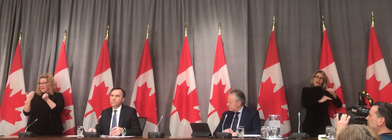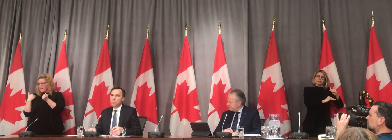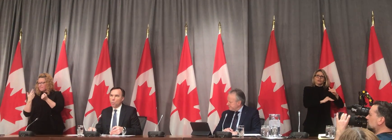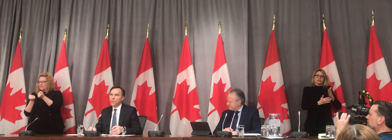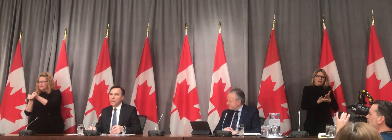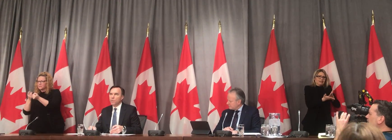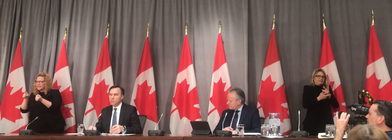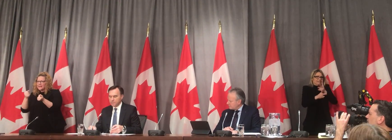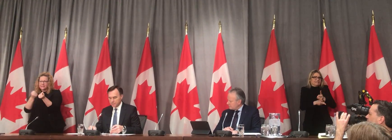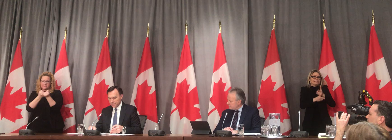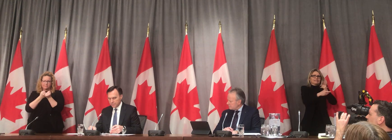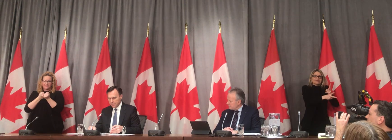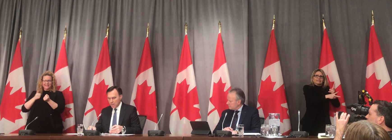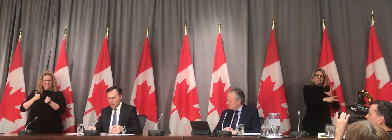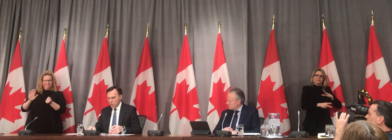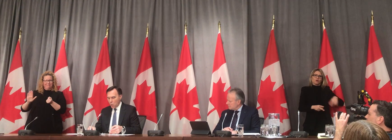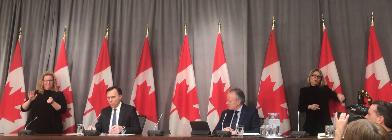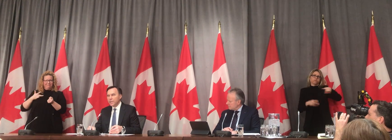now, more than ever.